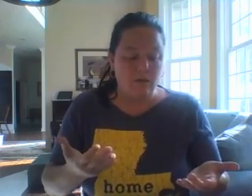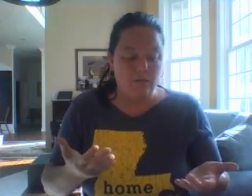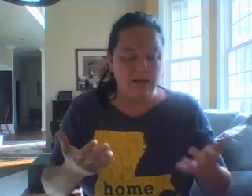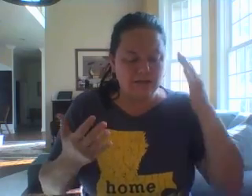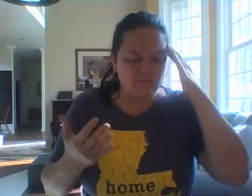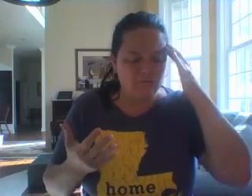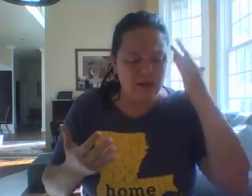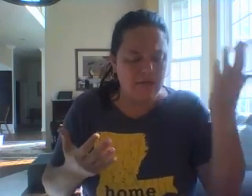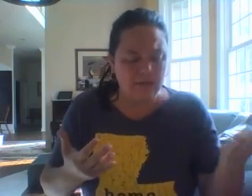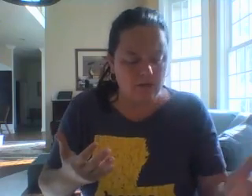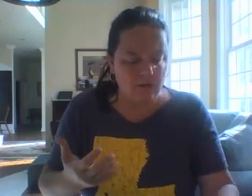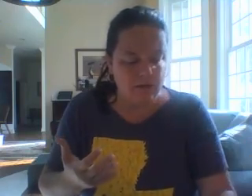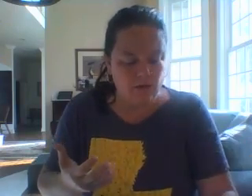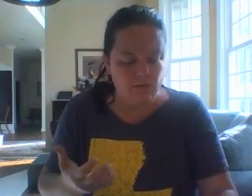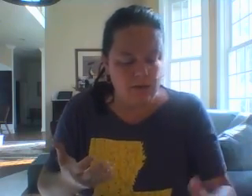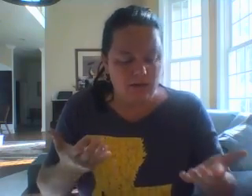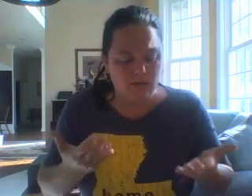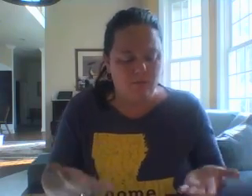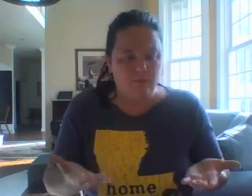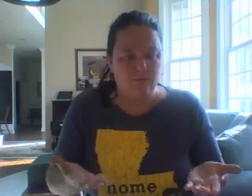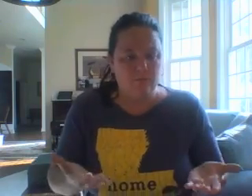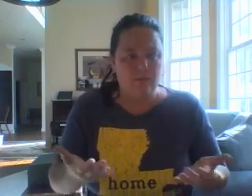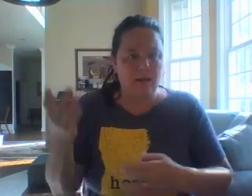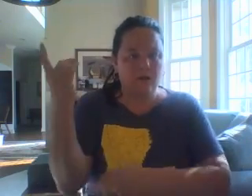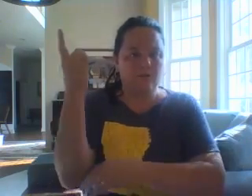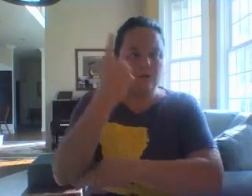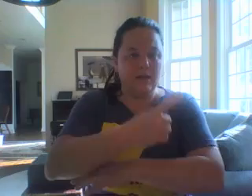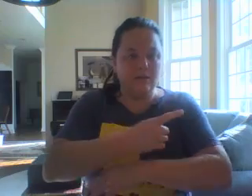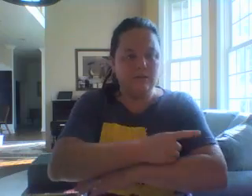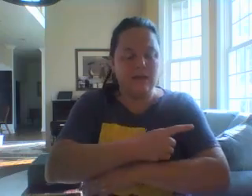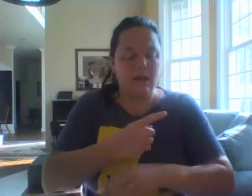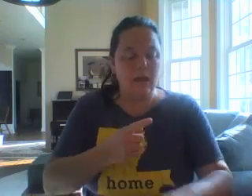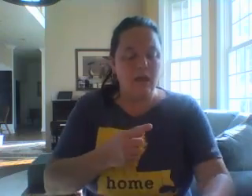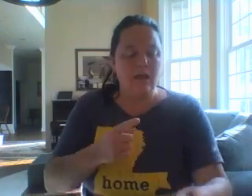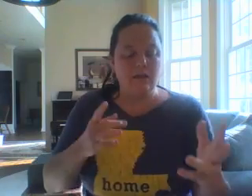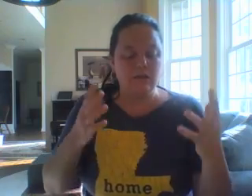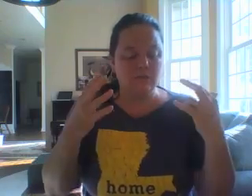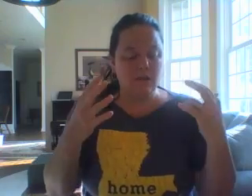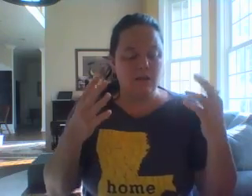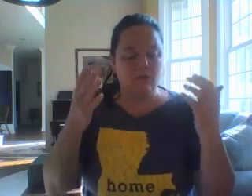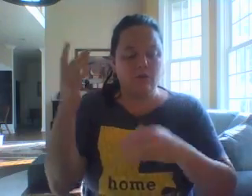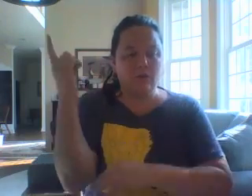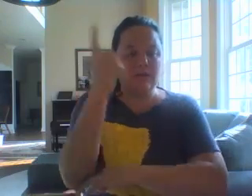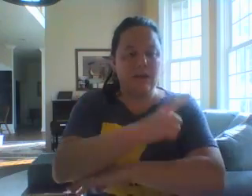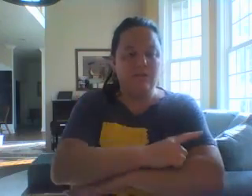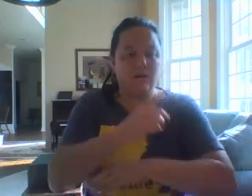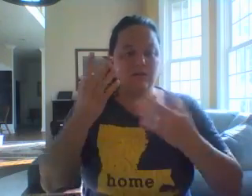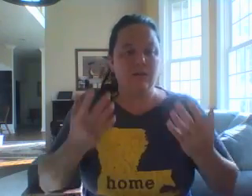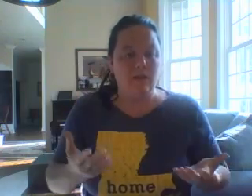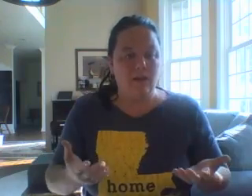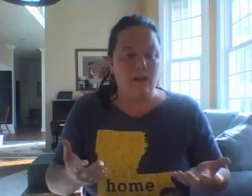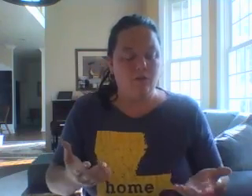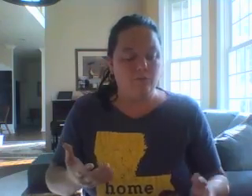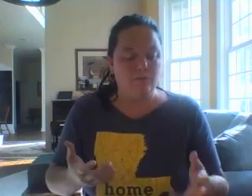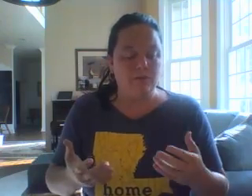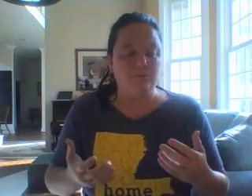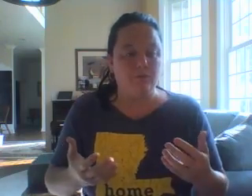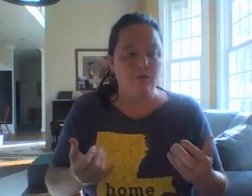I guess they could mean now, here, day. It looks to me like they're doing day first and then now, but you should be